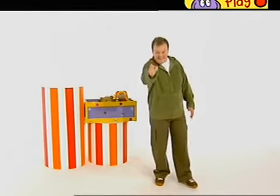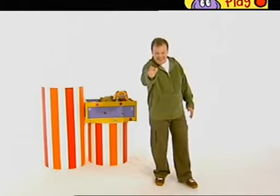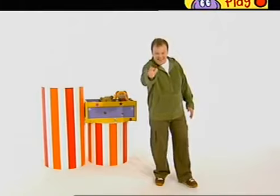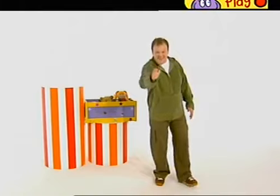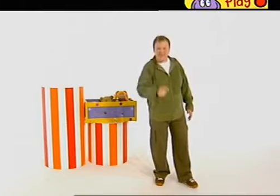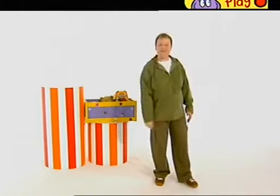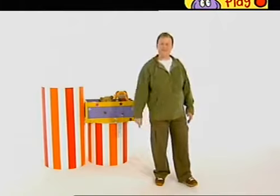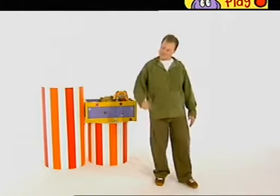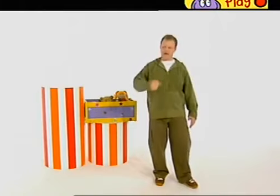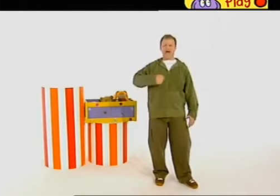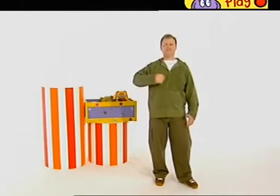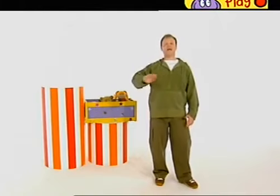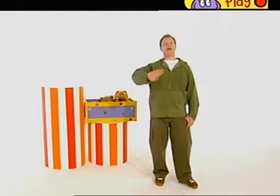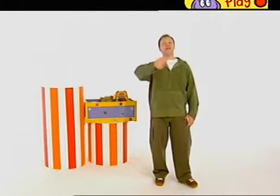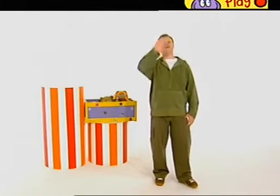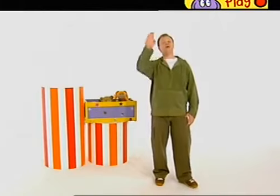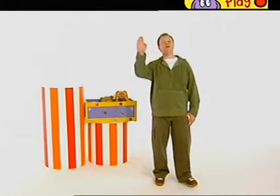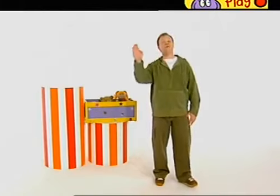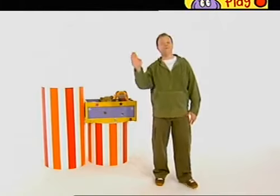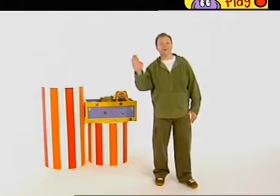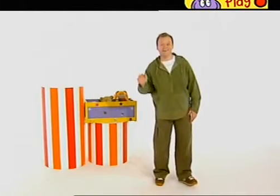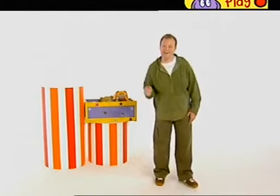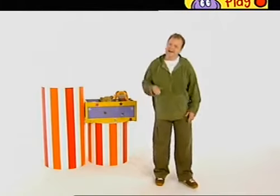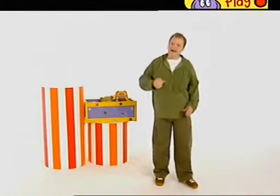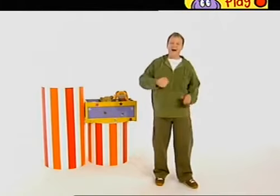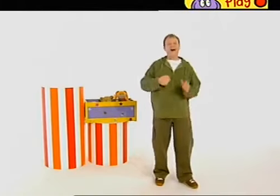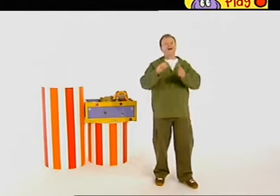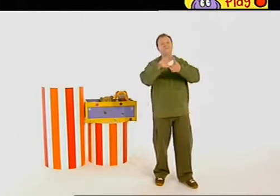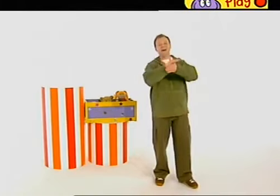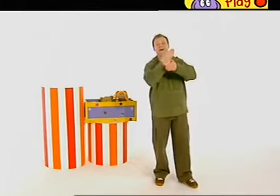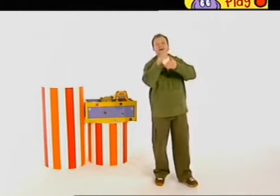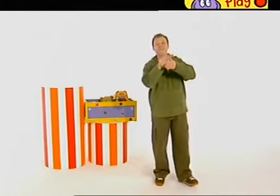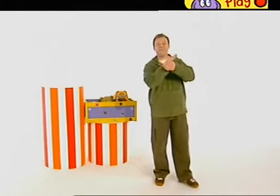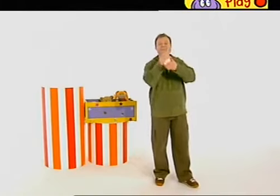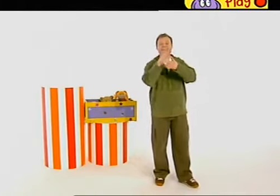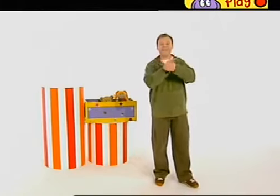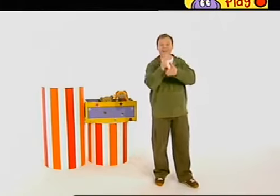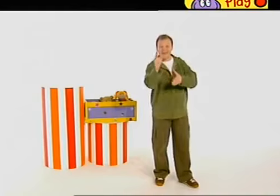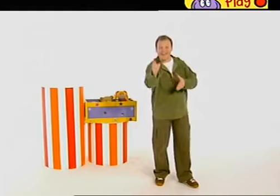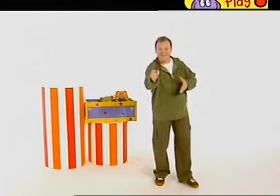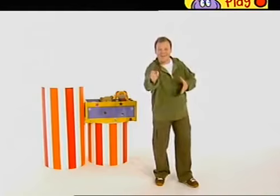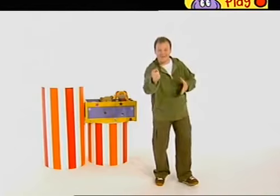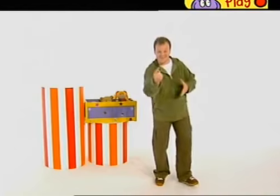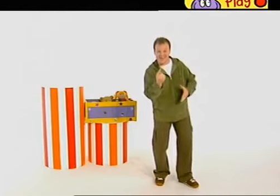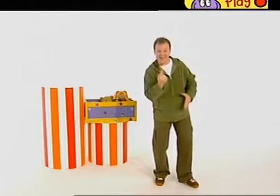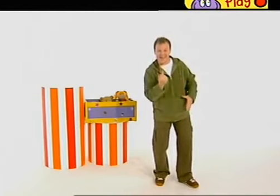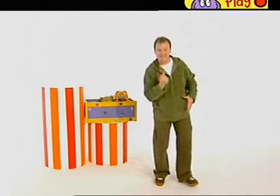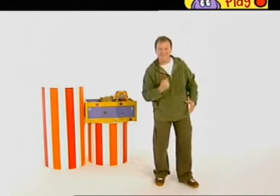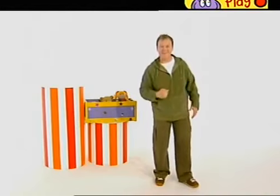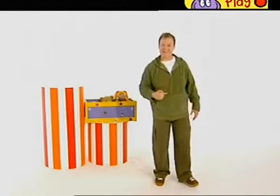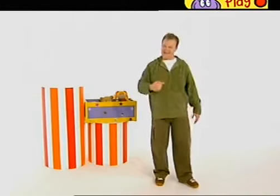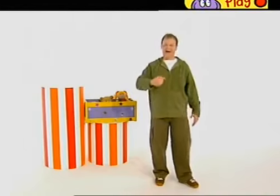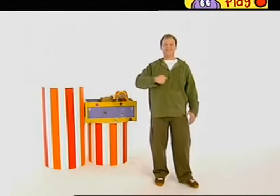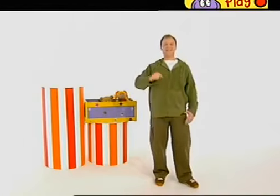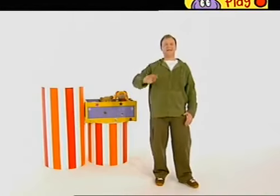you. I say hello, I'm happy that you came. I say